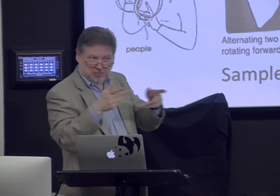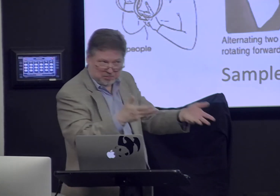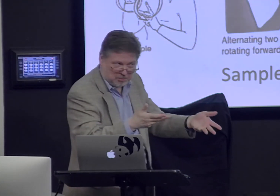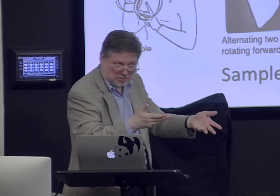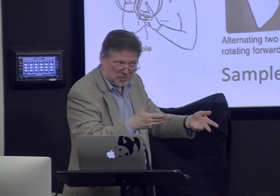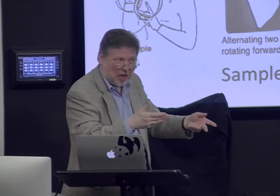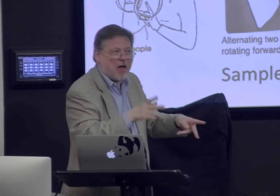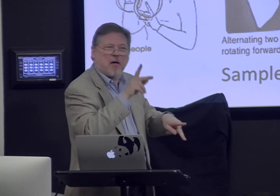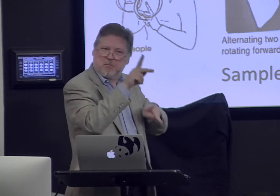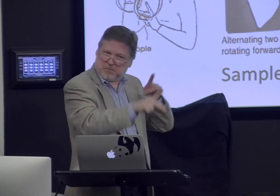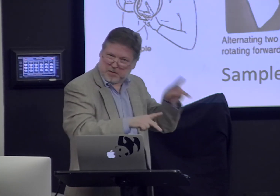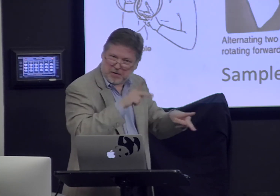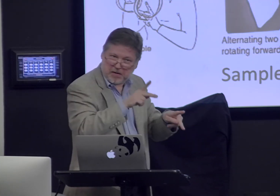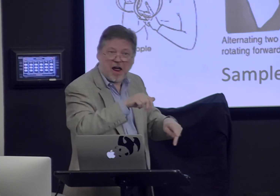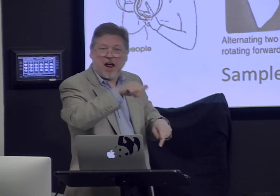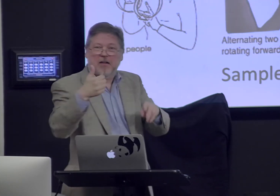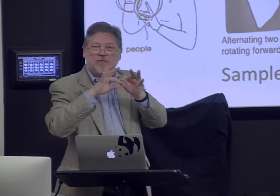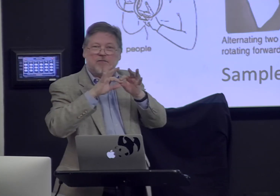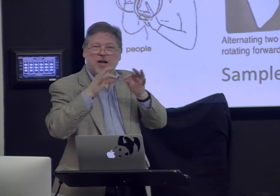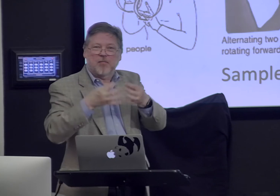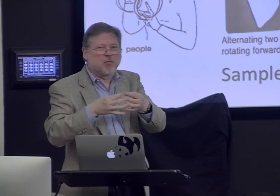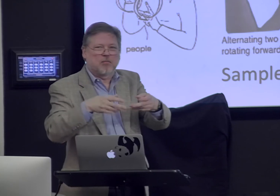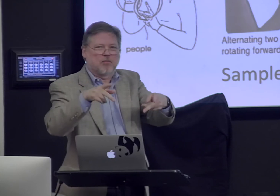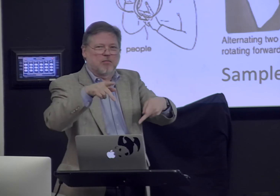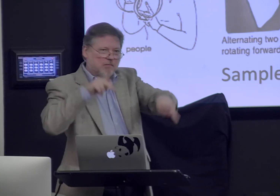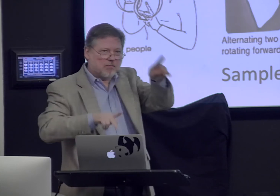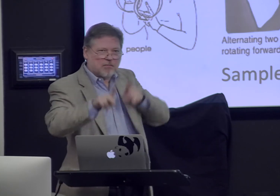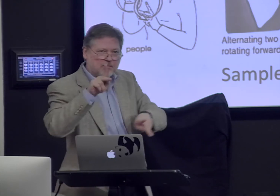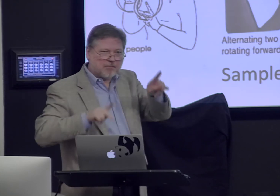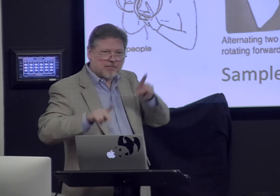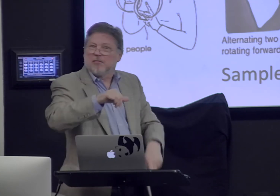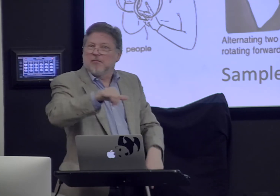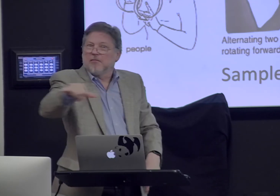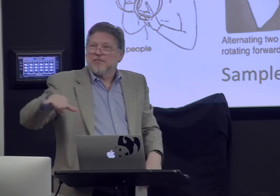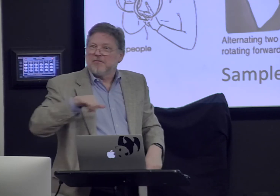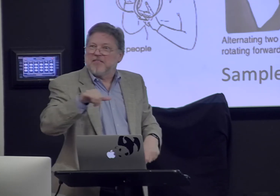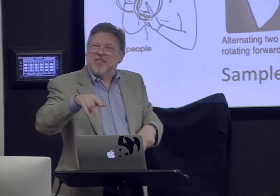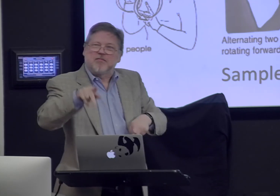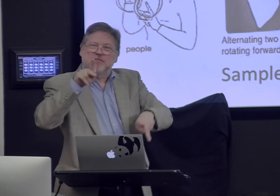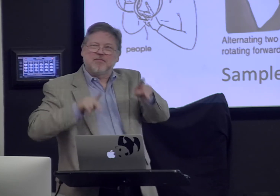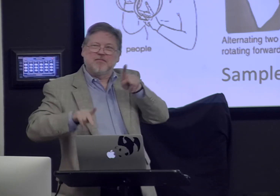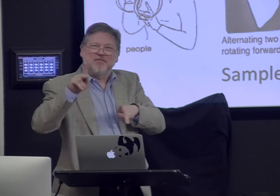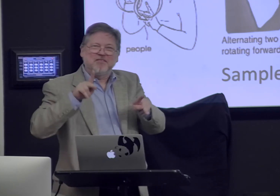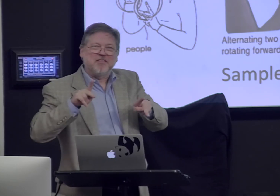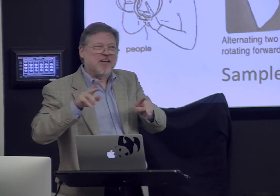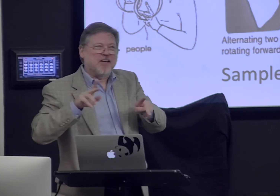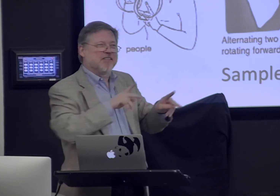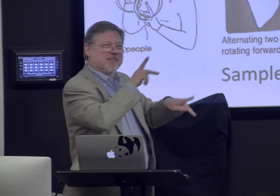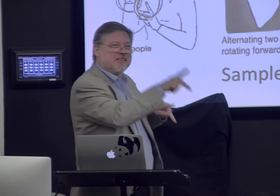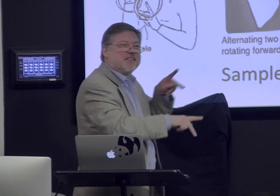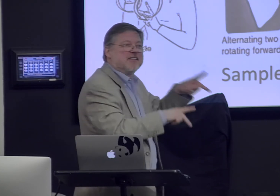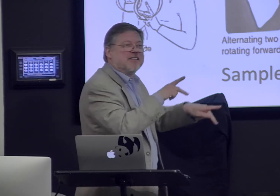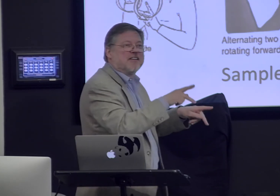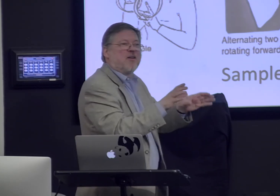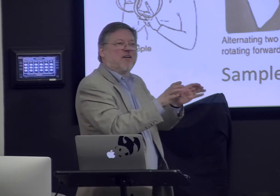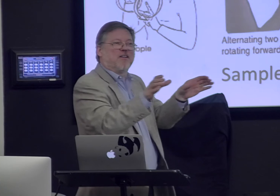We saw that for the dictionary entry of roll or donut, the same form was used by all members in both families. But